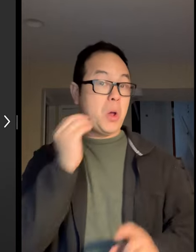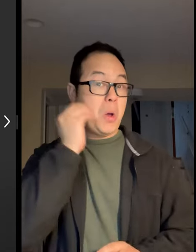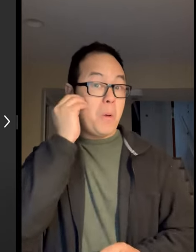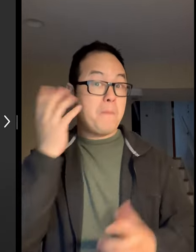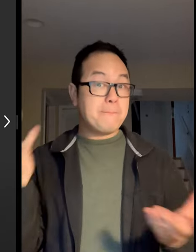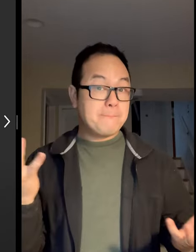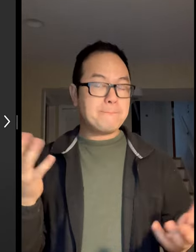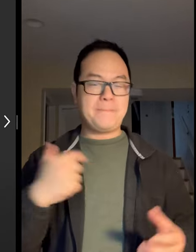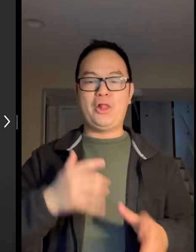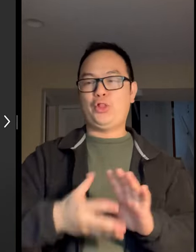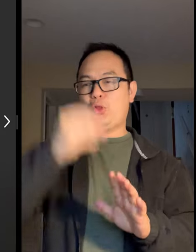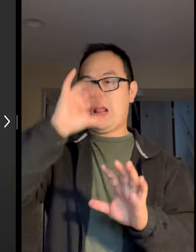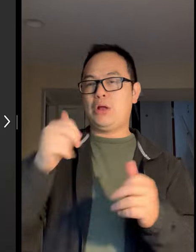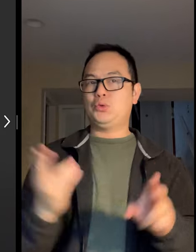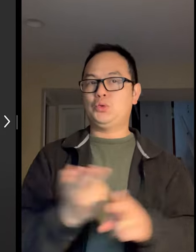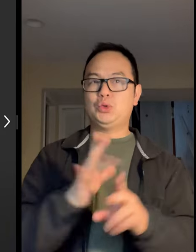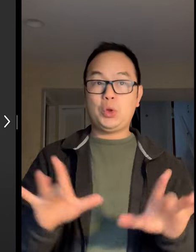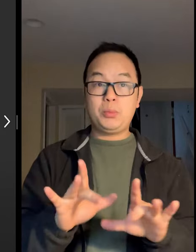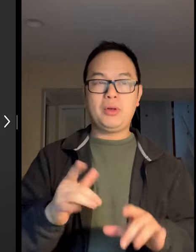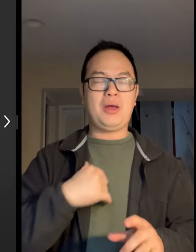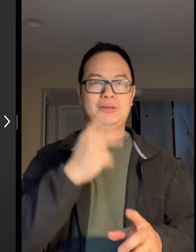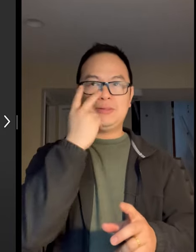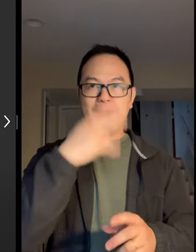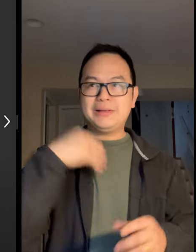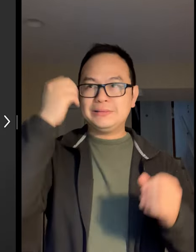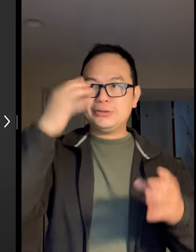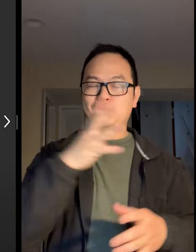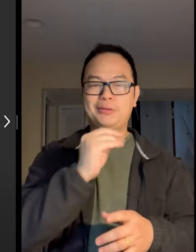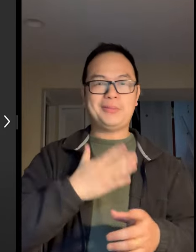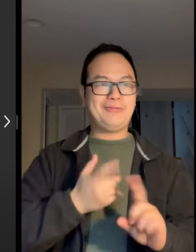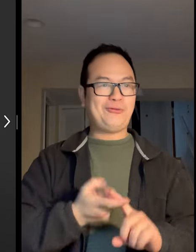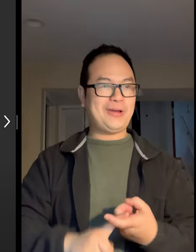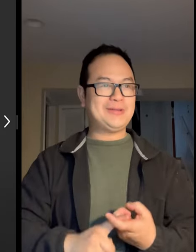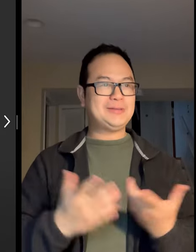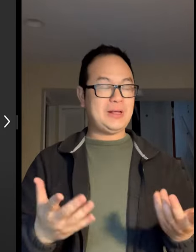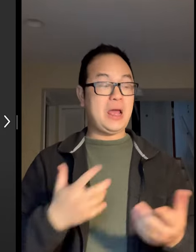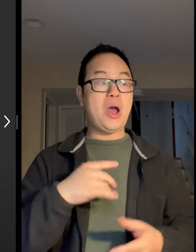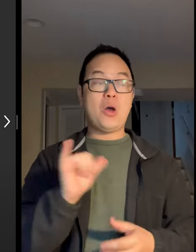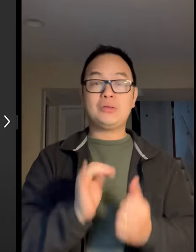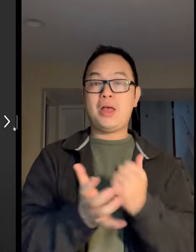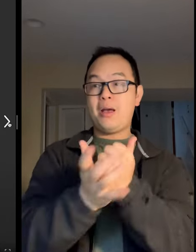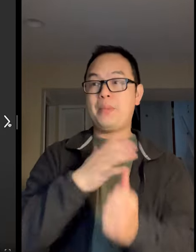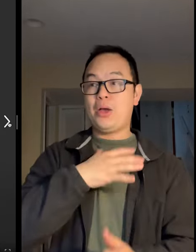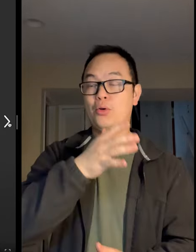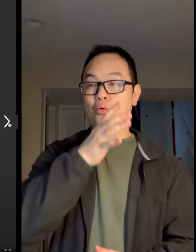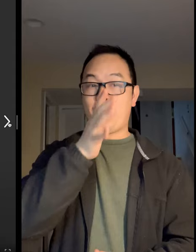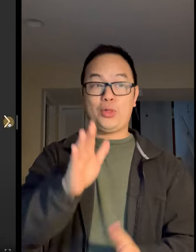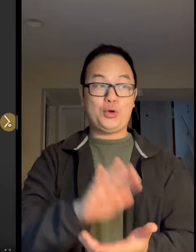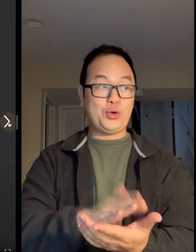see my teachers and friends. I also helped my grandma cook and played with my baby brother.